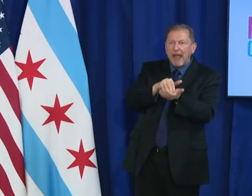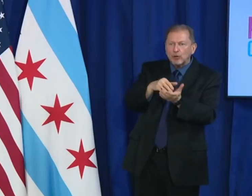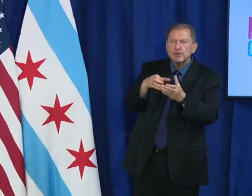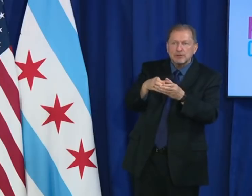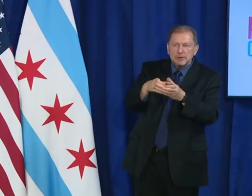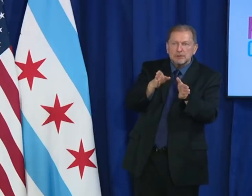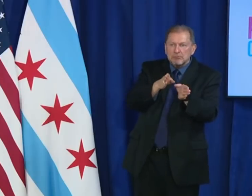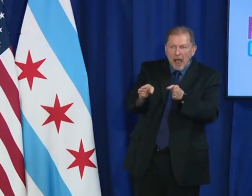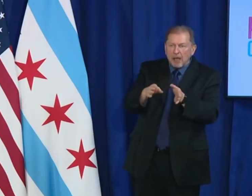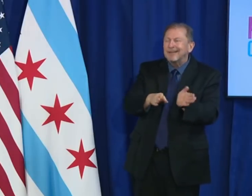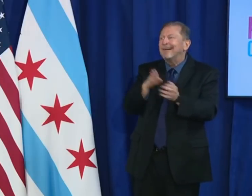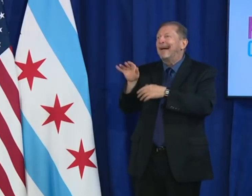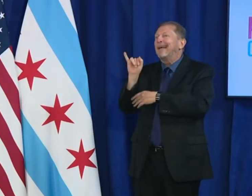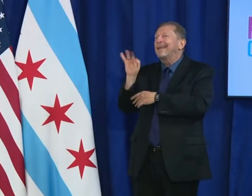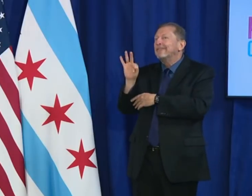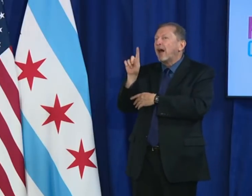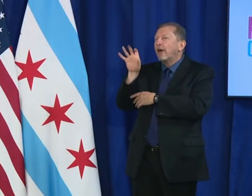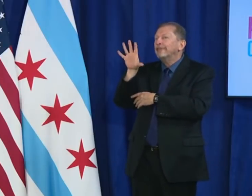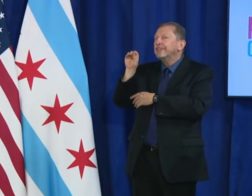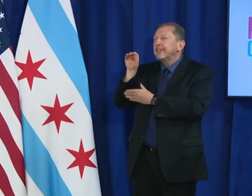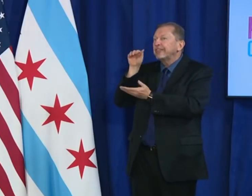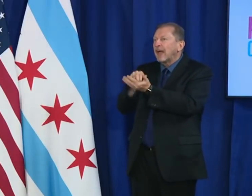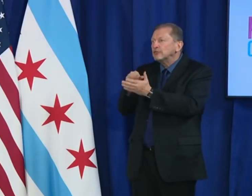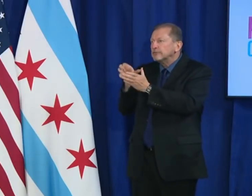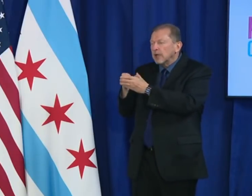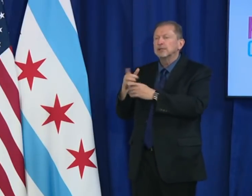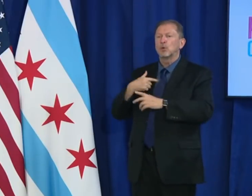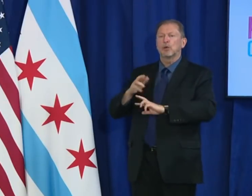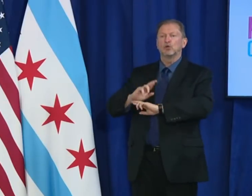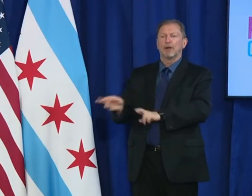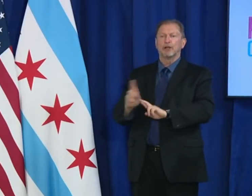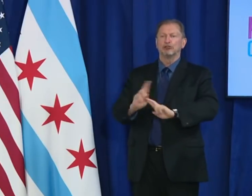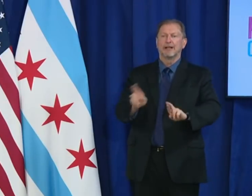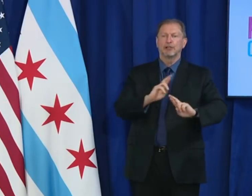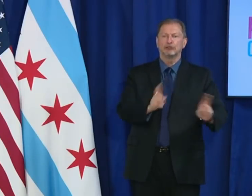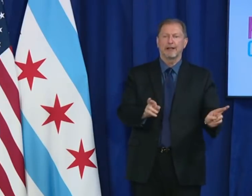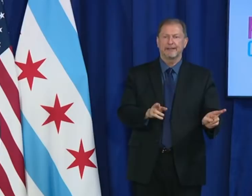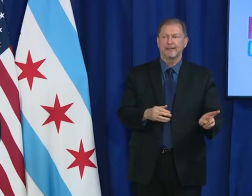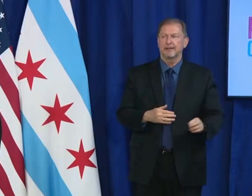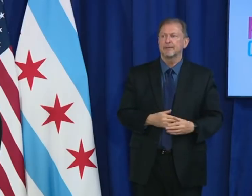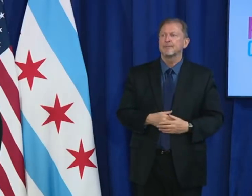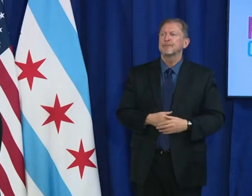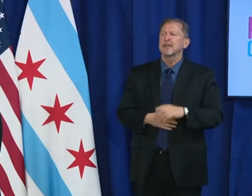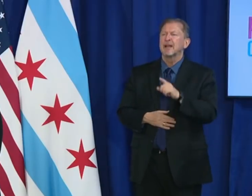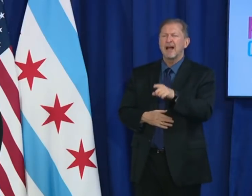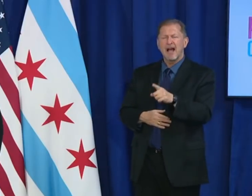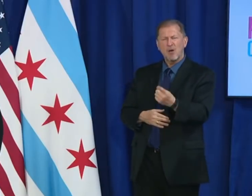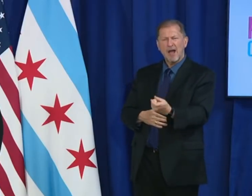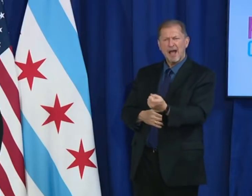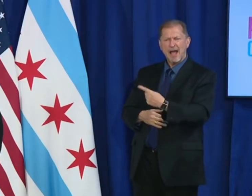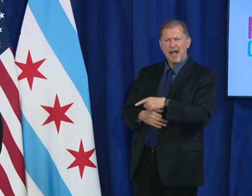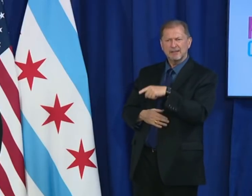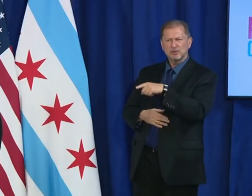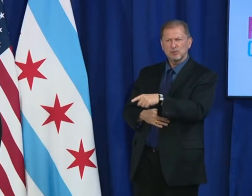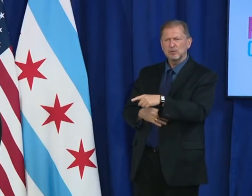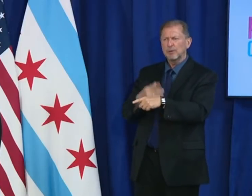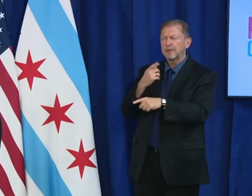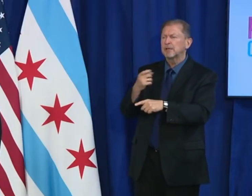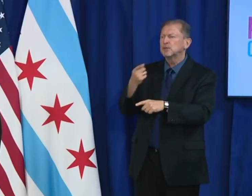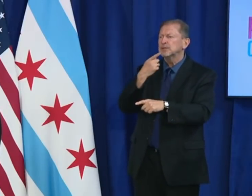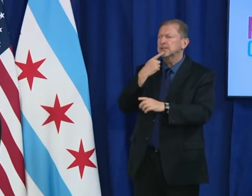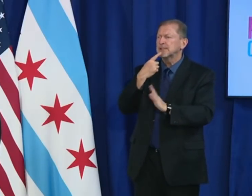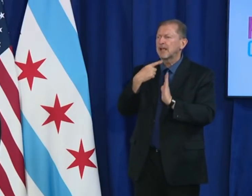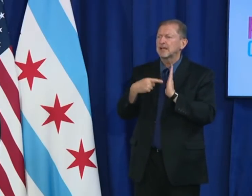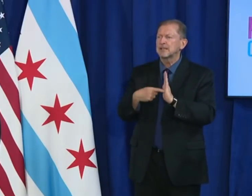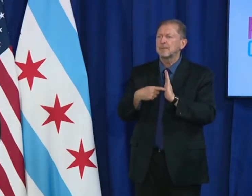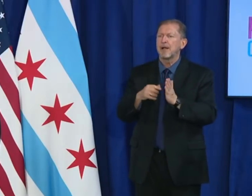to distribute whichever amount we receive. Just to interrupt you a little bit on that, because you mentioned, for example, that the